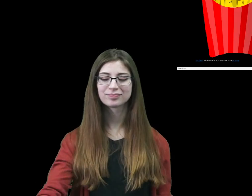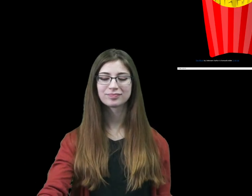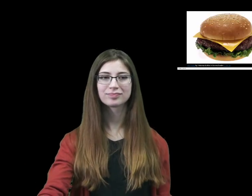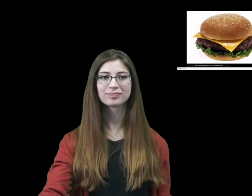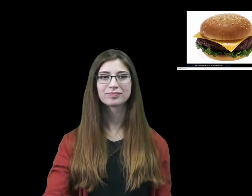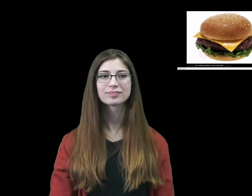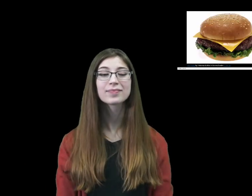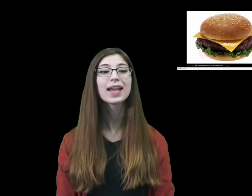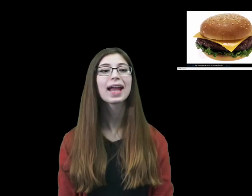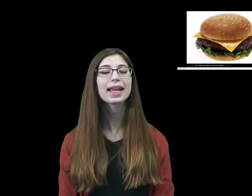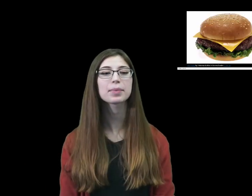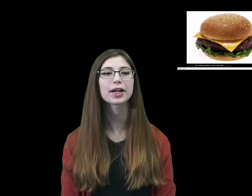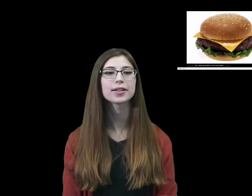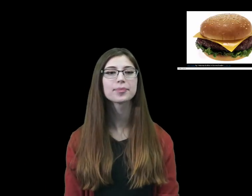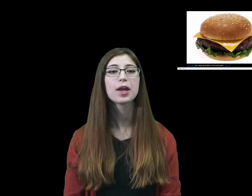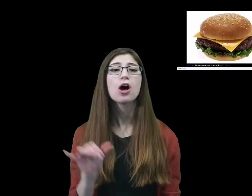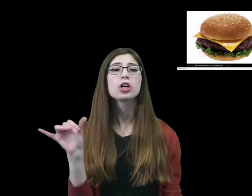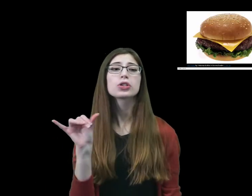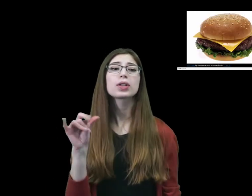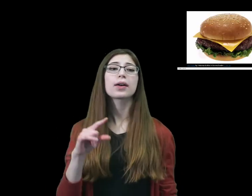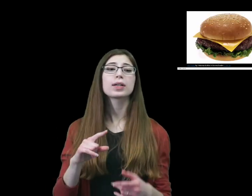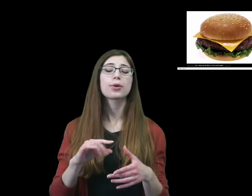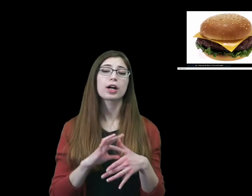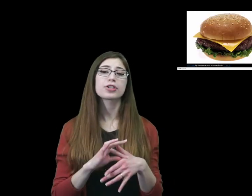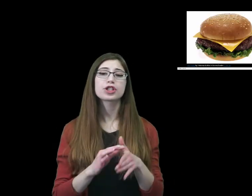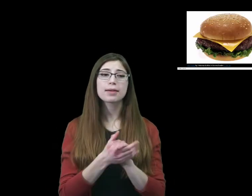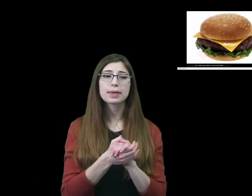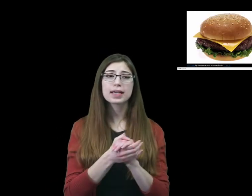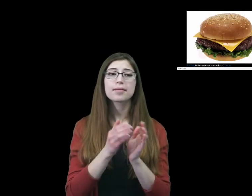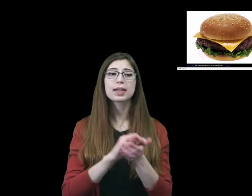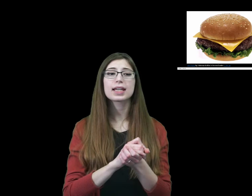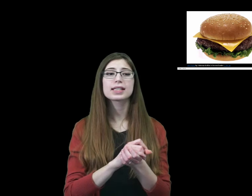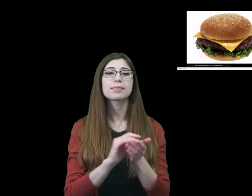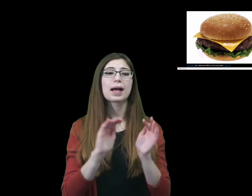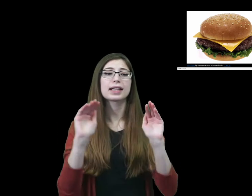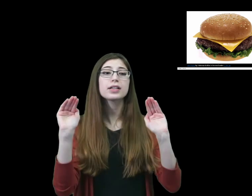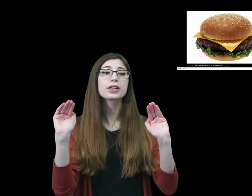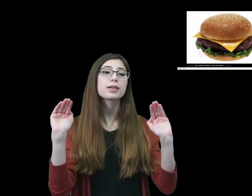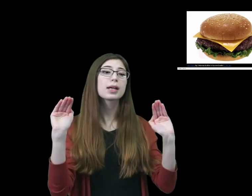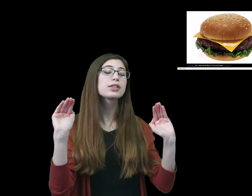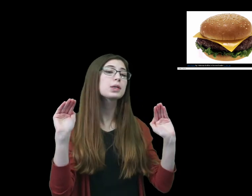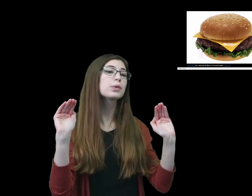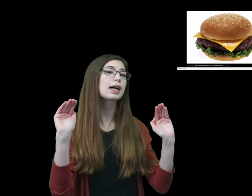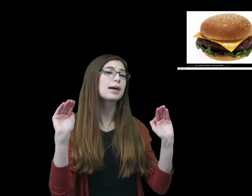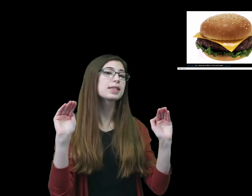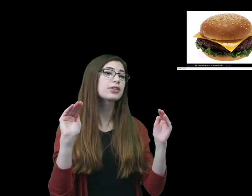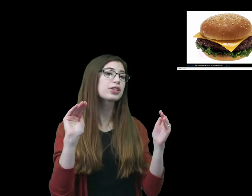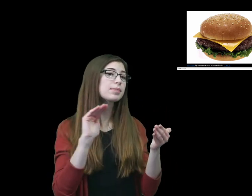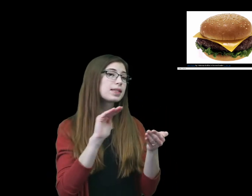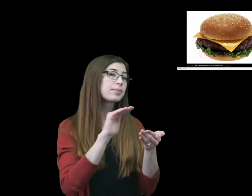fry. Hamburger. So like when you are shaping meat into a patty, you're going to make 2 cupped handshakes.